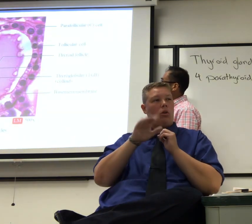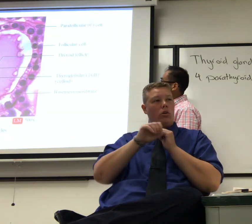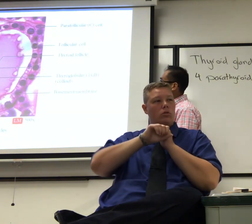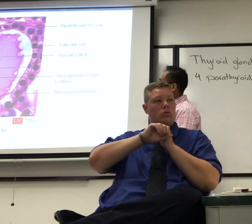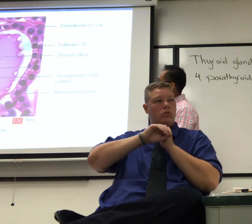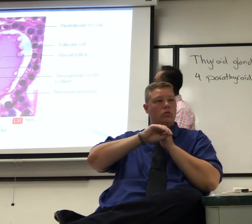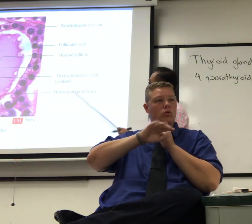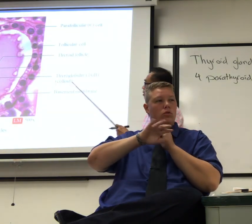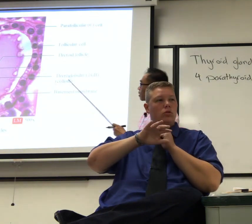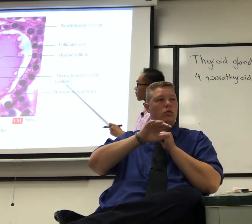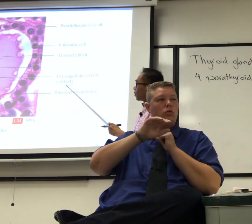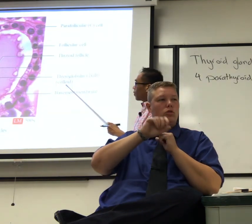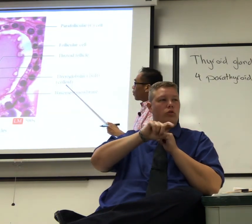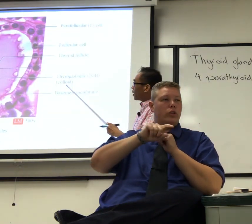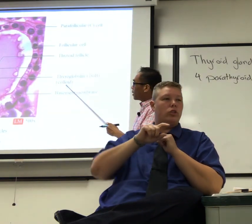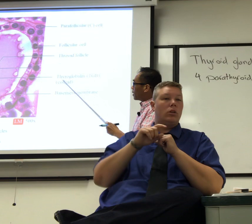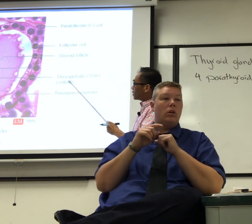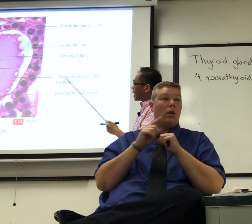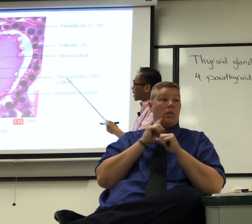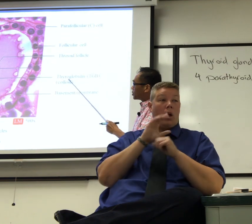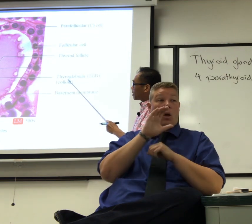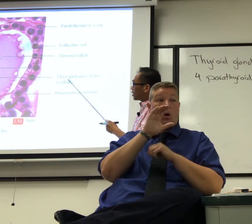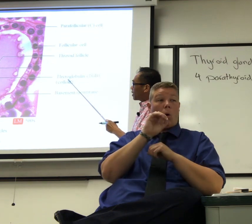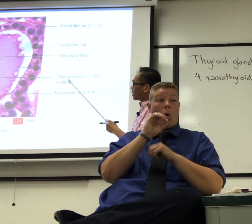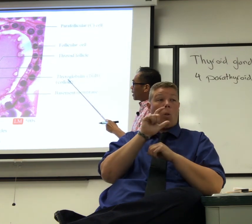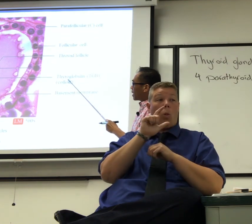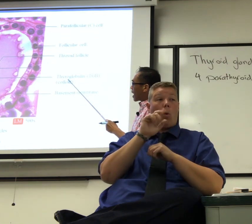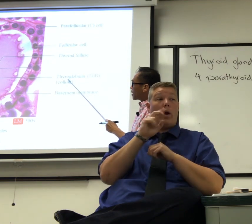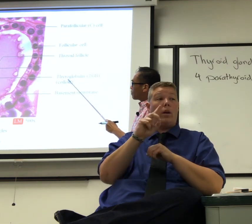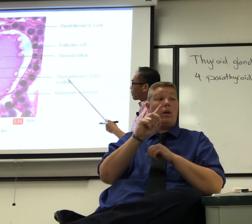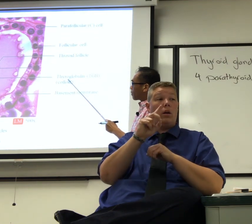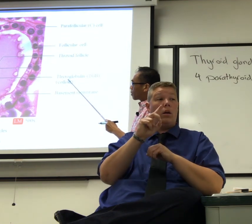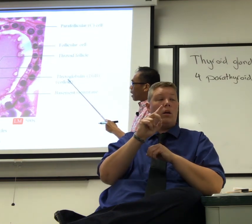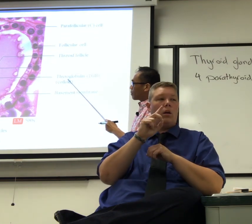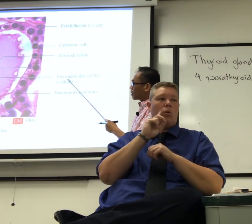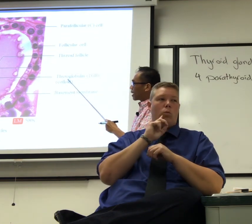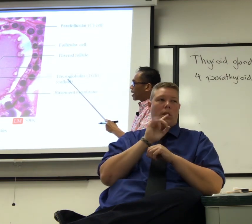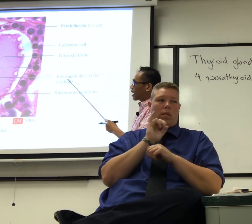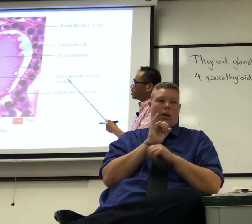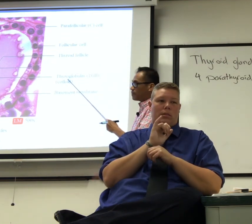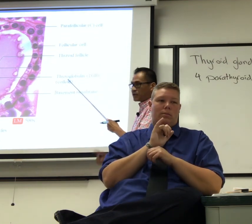gland. Okay. So if we start to talk about their secretions,